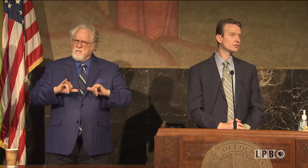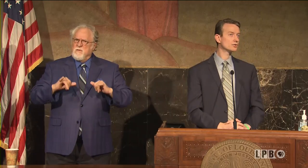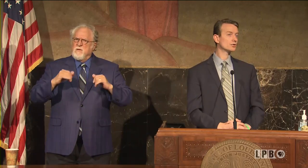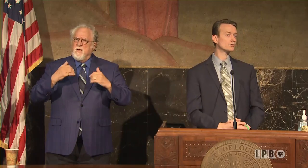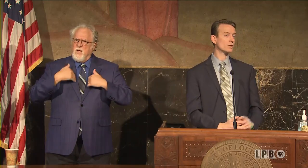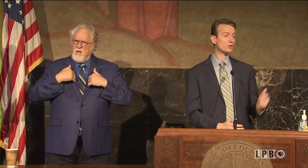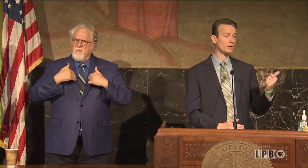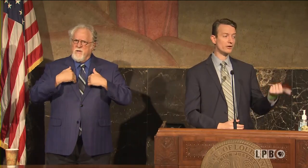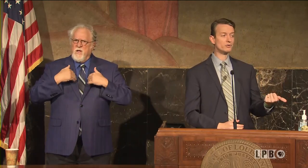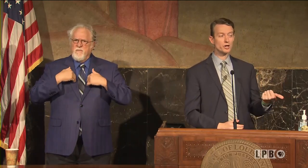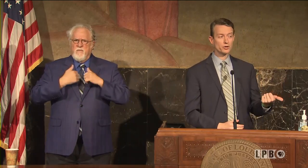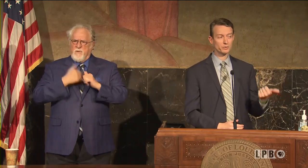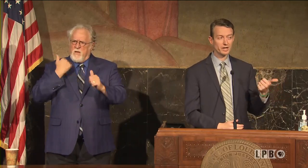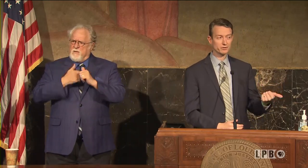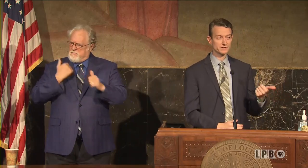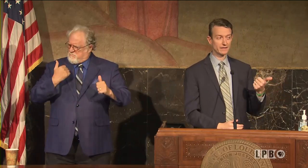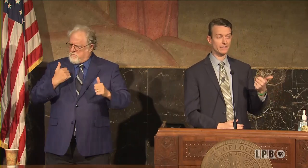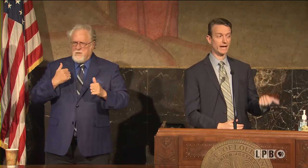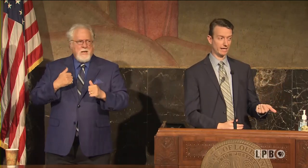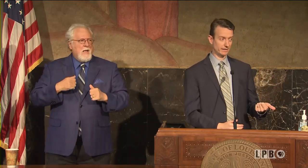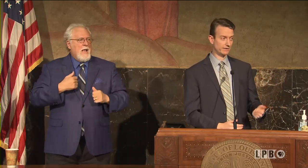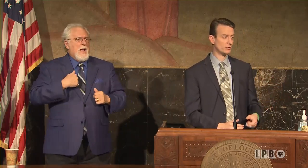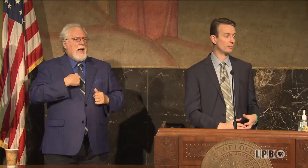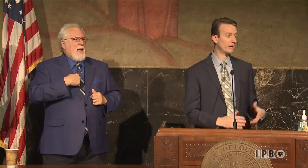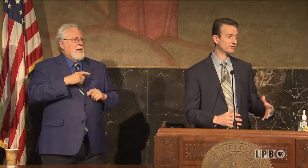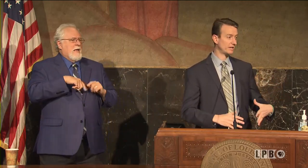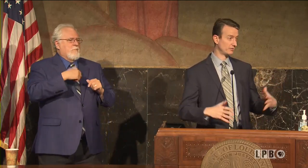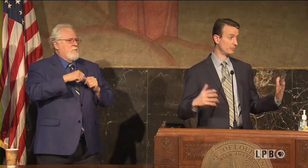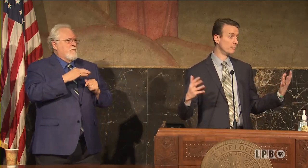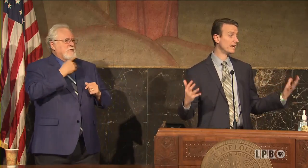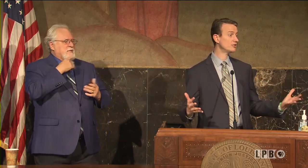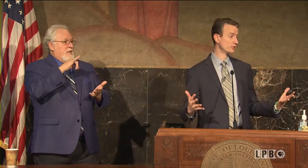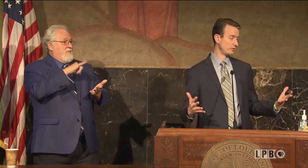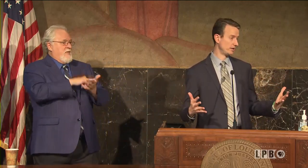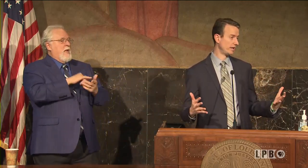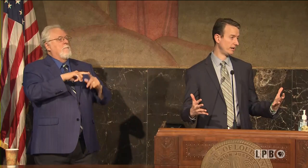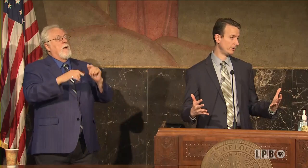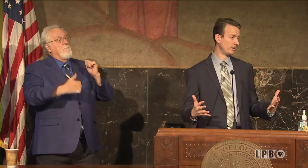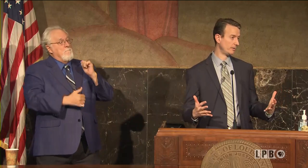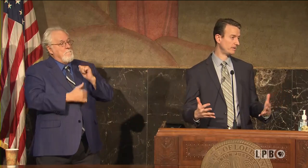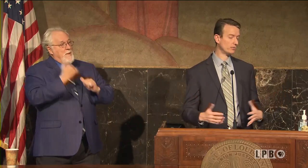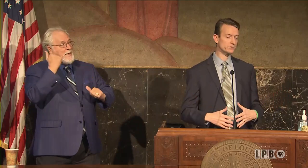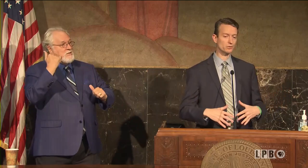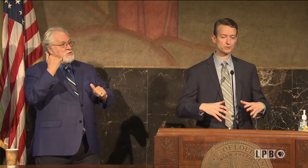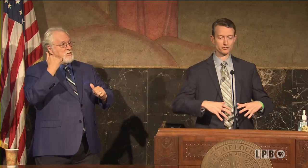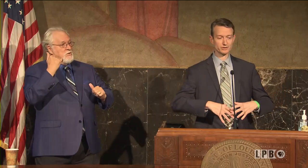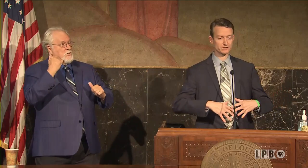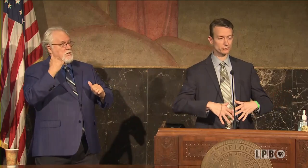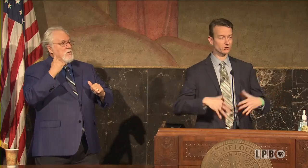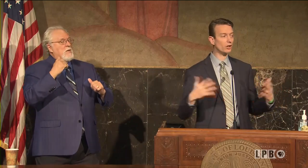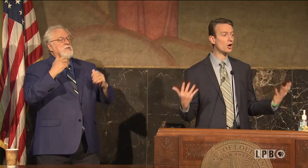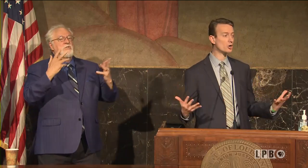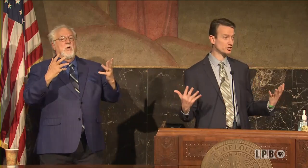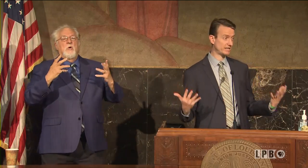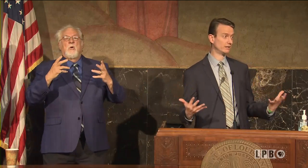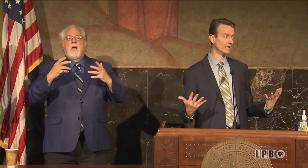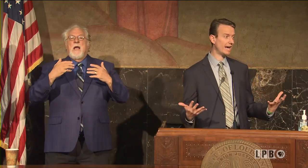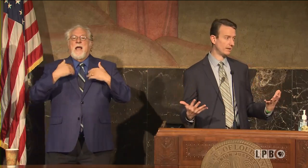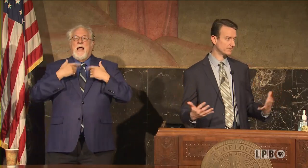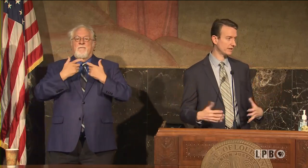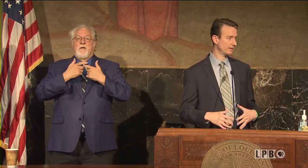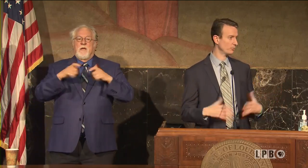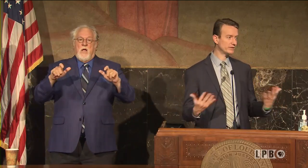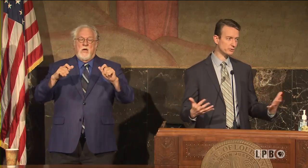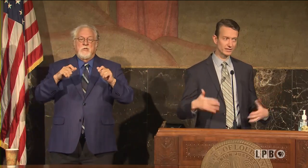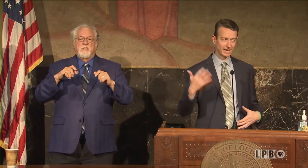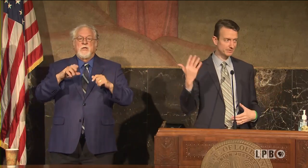coming from? So I don't know that we ever said that. I think we might have said the major people. So for instance, there were large-scale